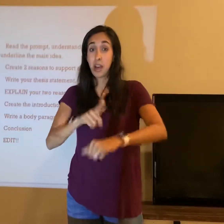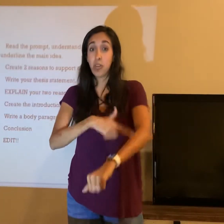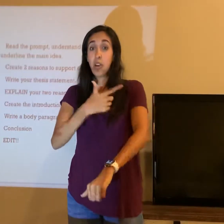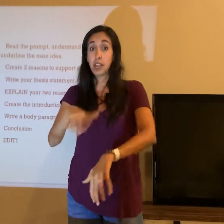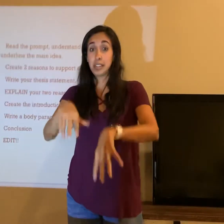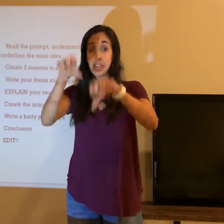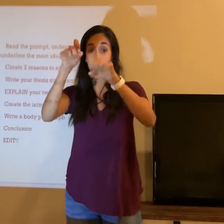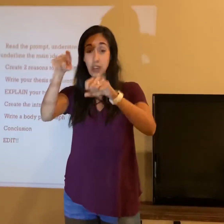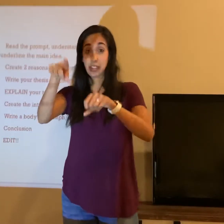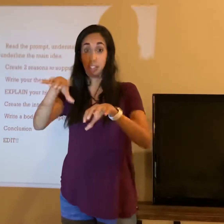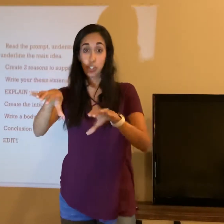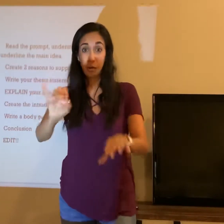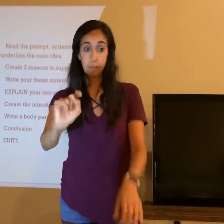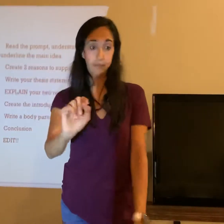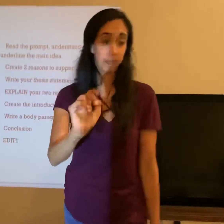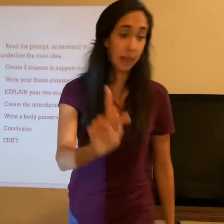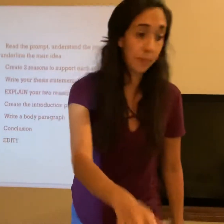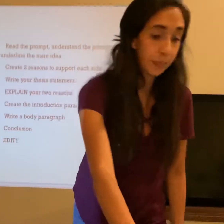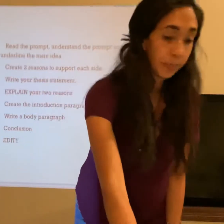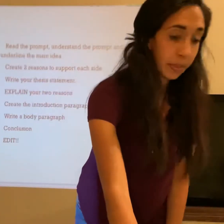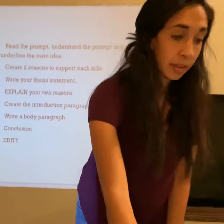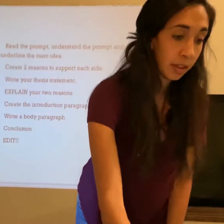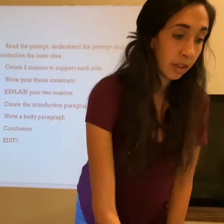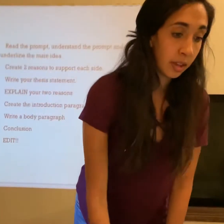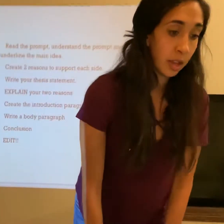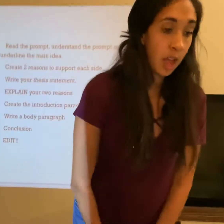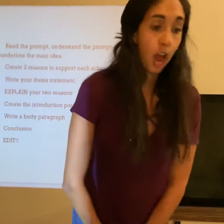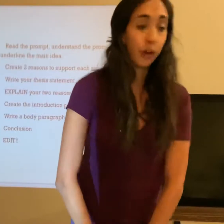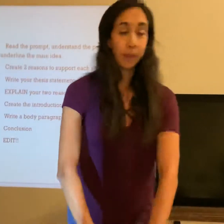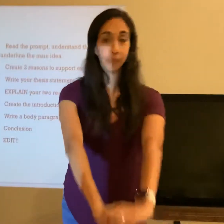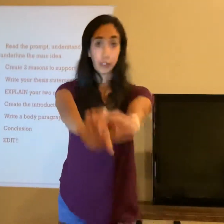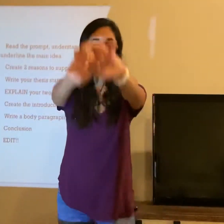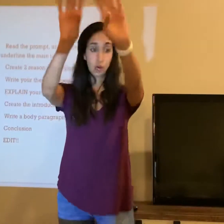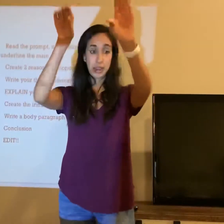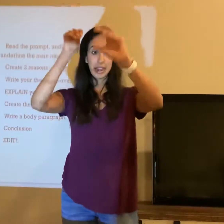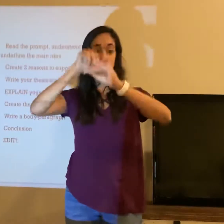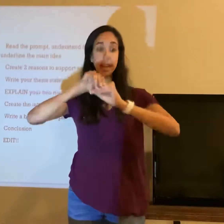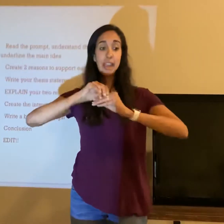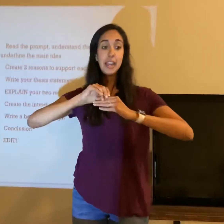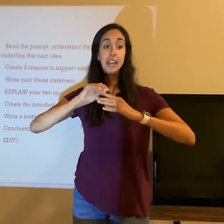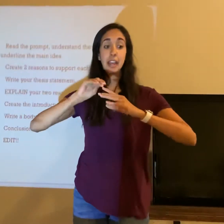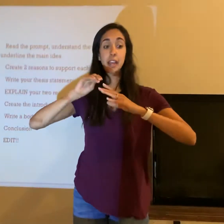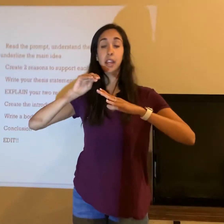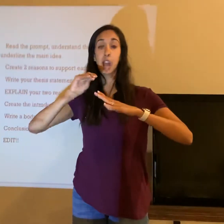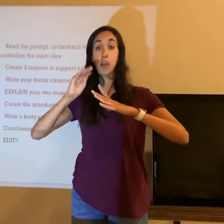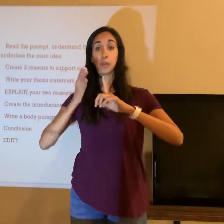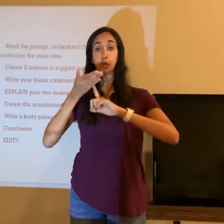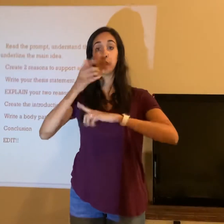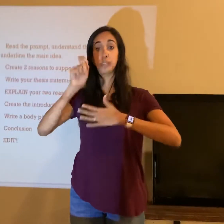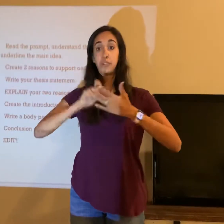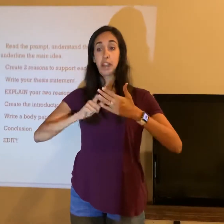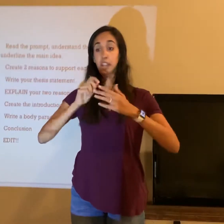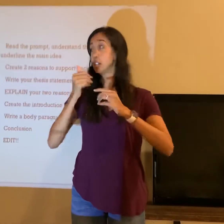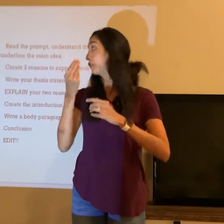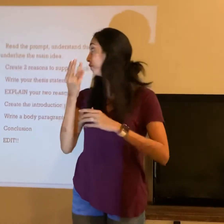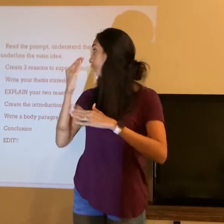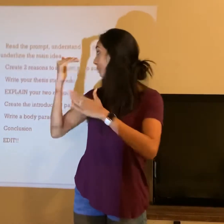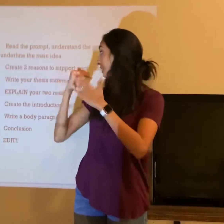long it takes you guys to do it, okay? Okay, so in persuasive writing, there's a few